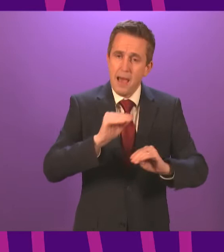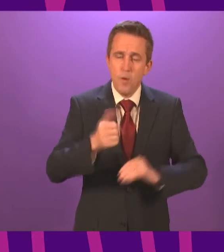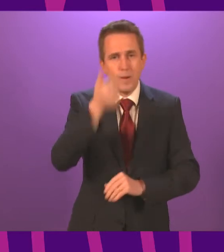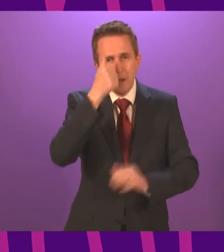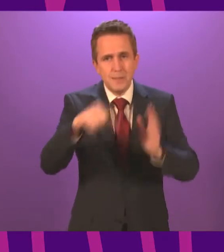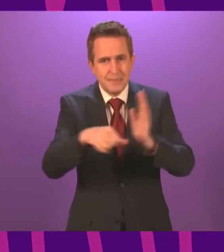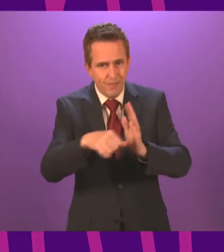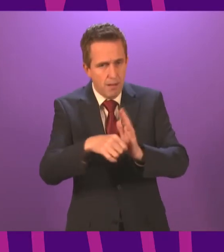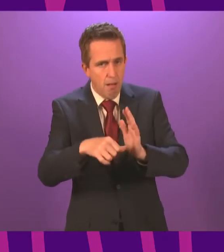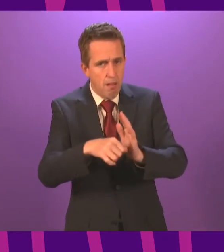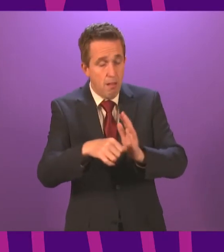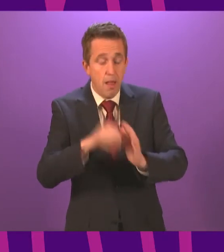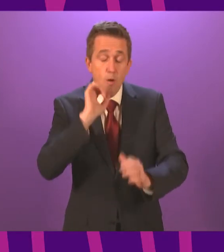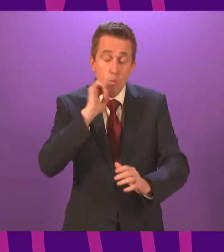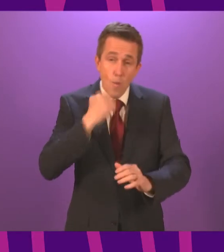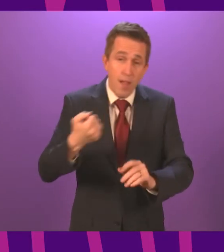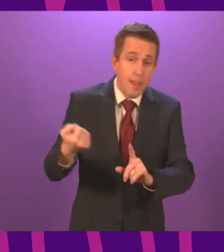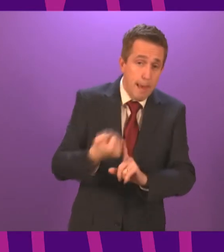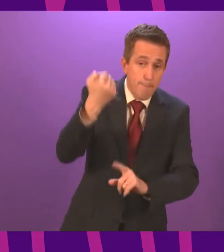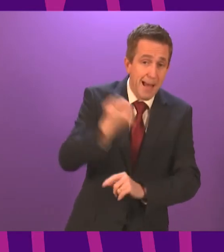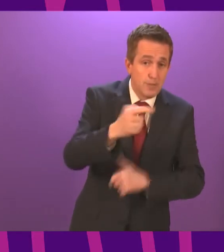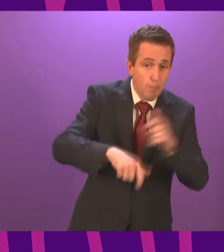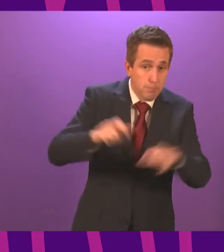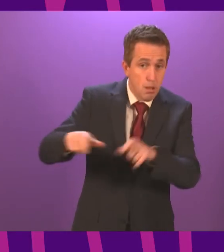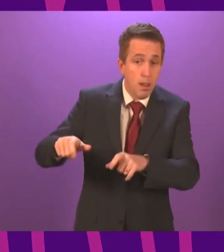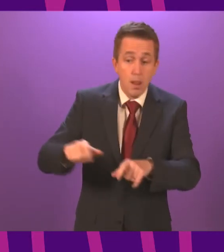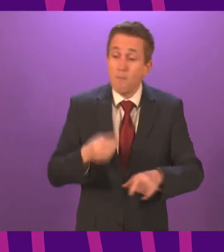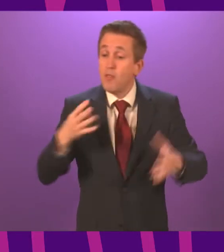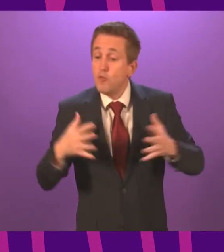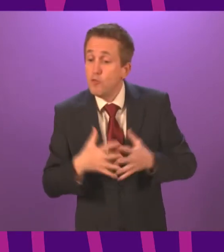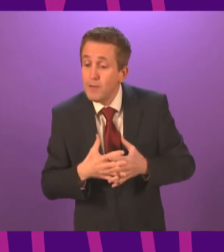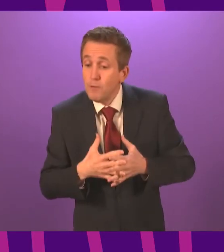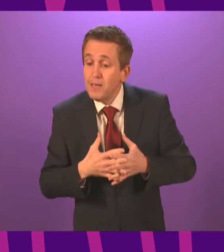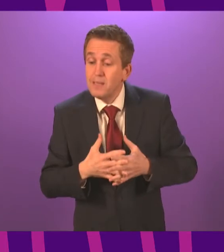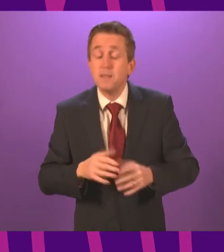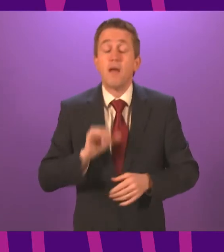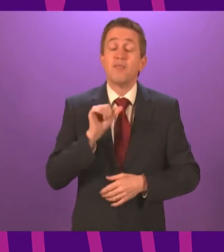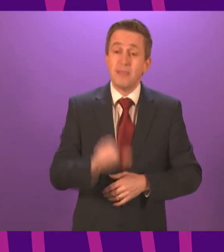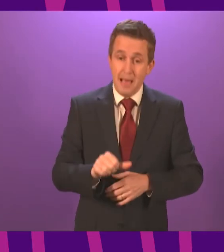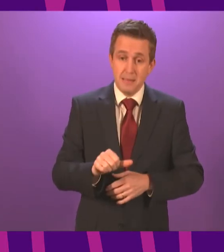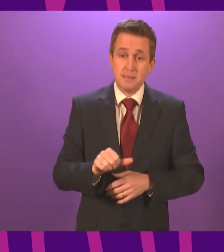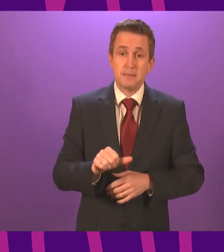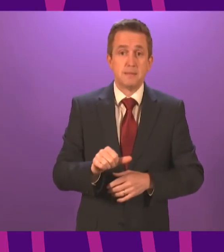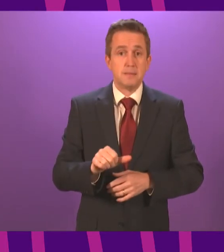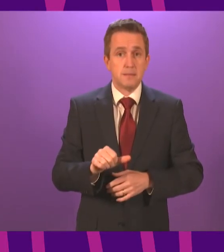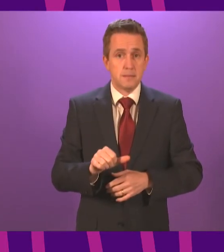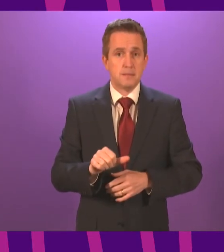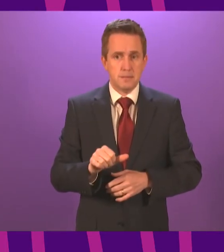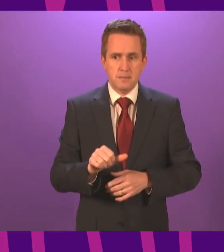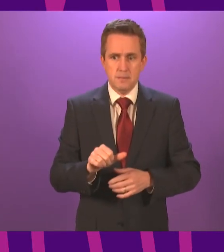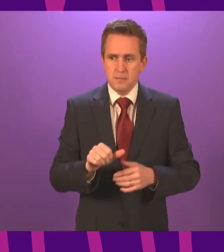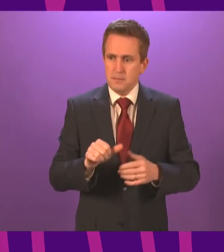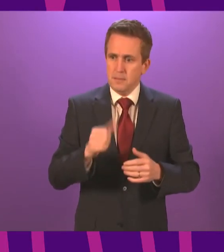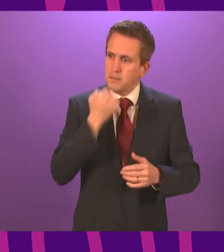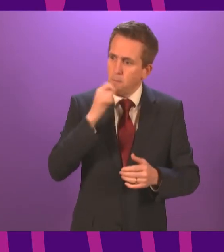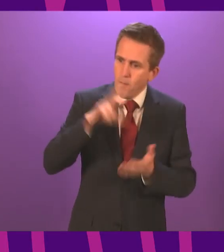we know it's tough, and it will impact on people. But after the 3 weeks is over, we hope that we can all then emerge into a place and a position where the